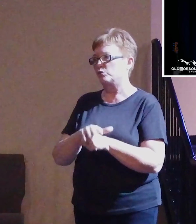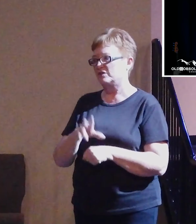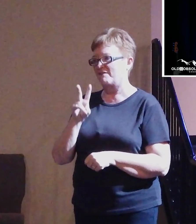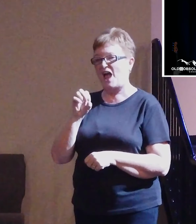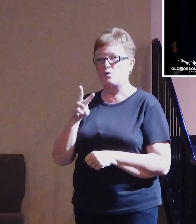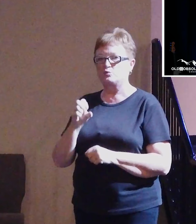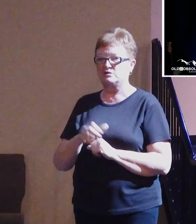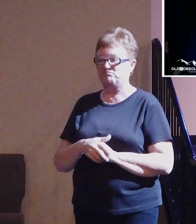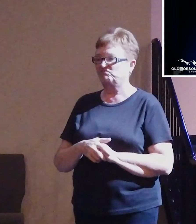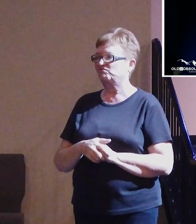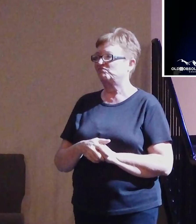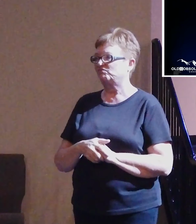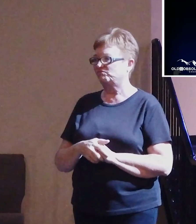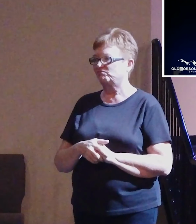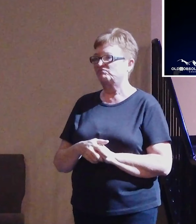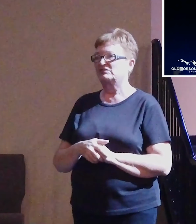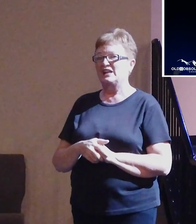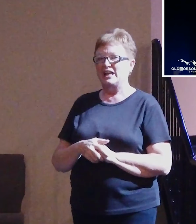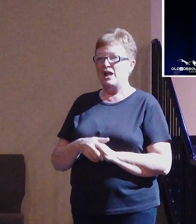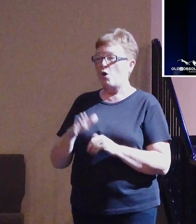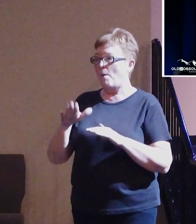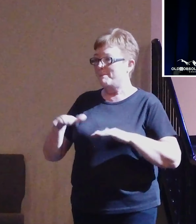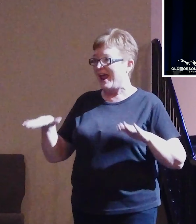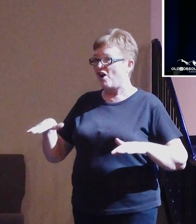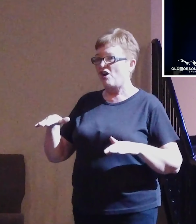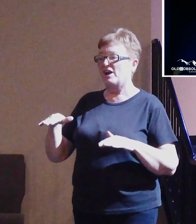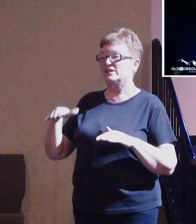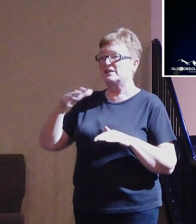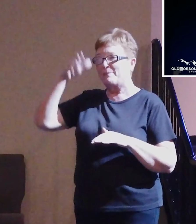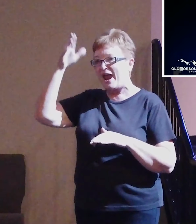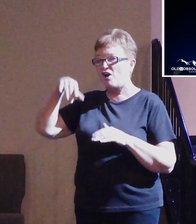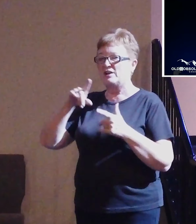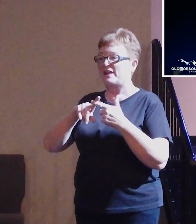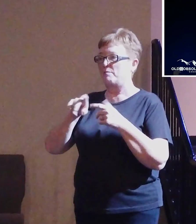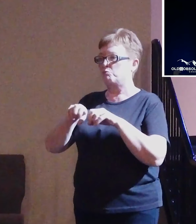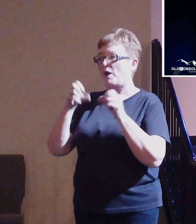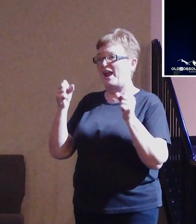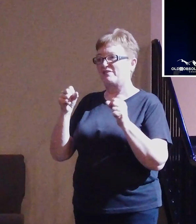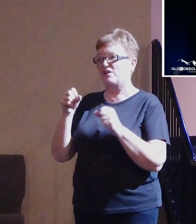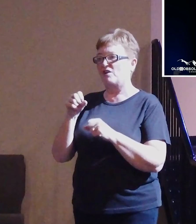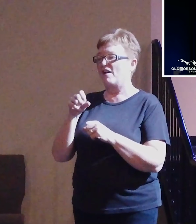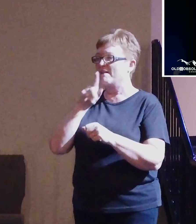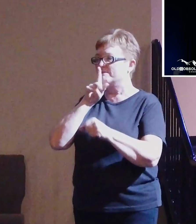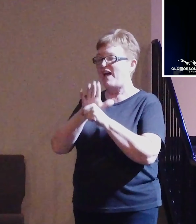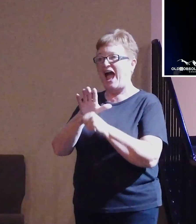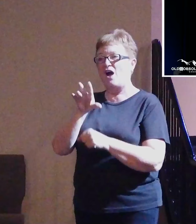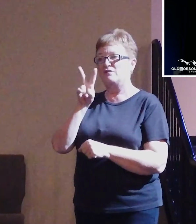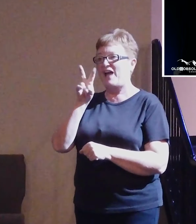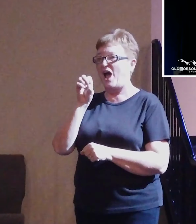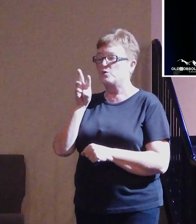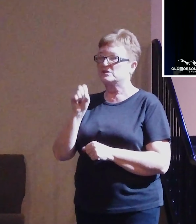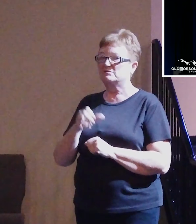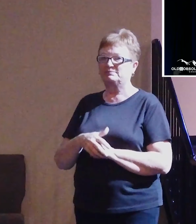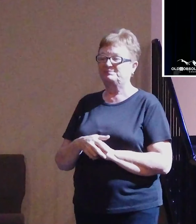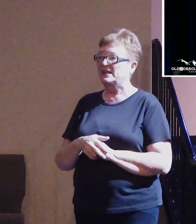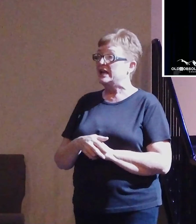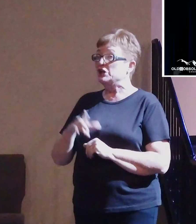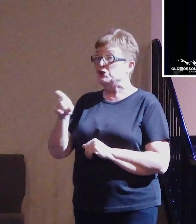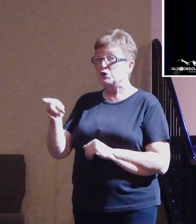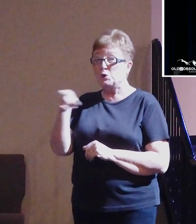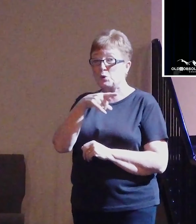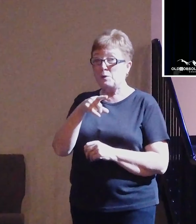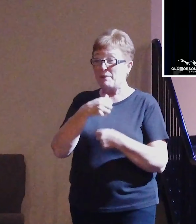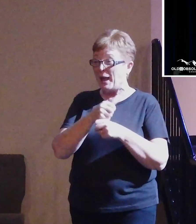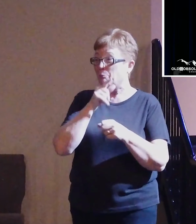vows. In parent-child relationships, they break their vows. The temptation to make promises and